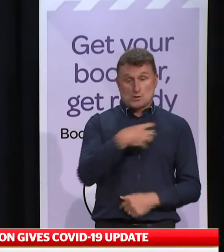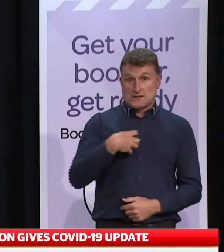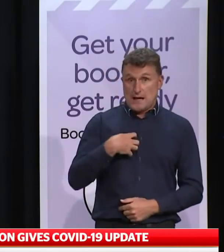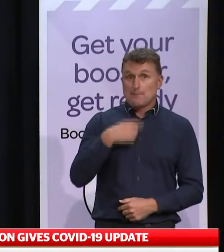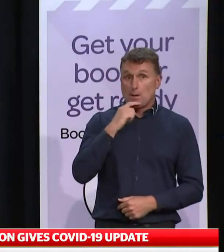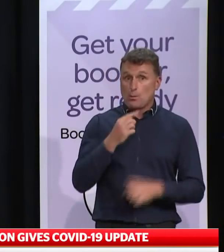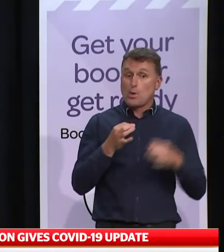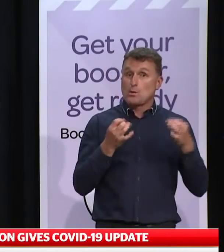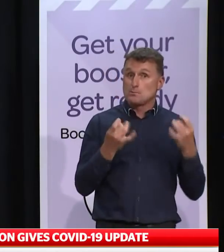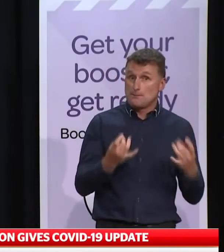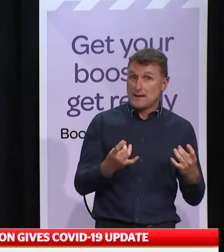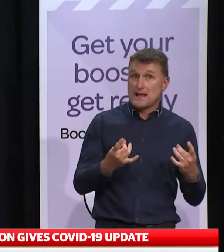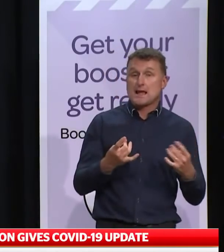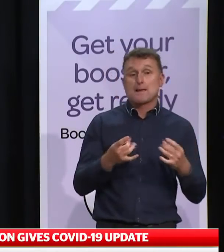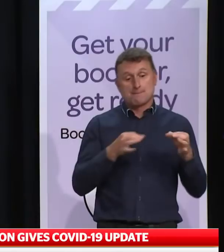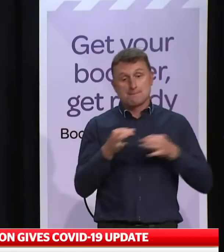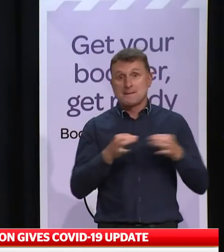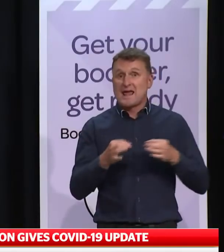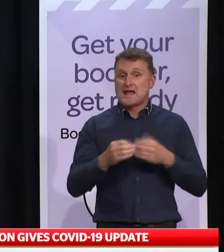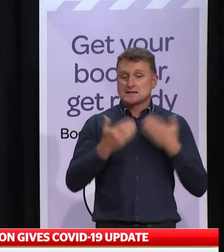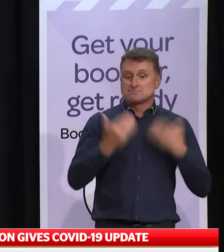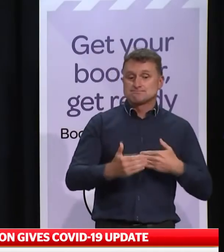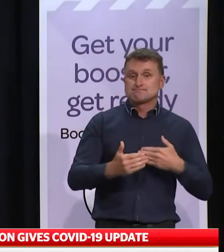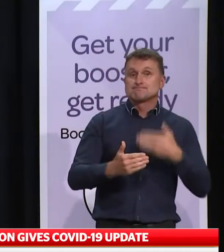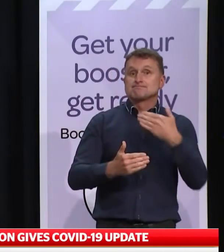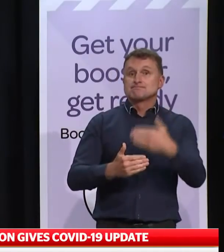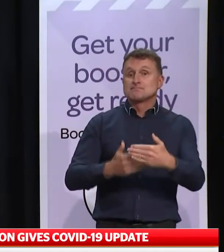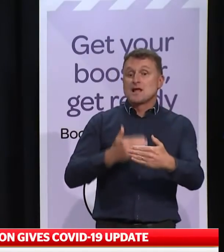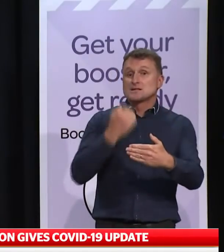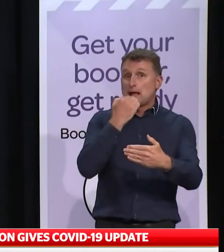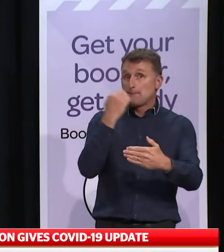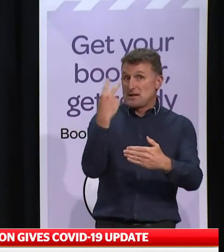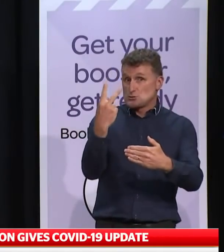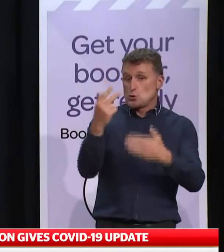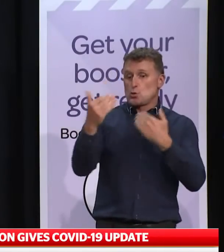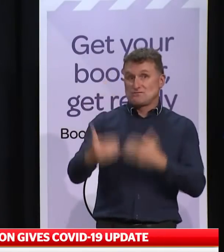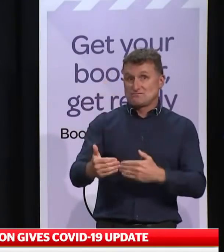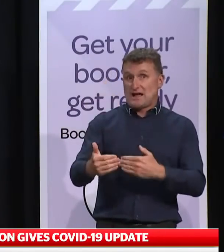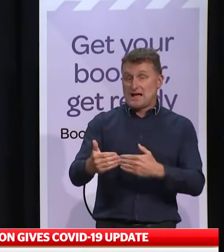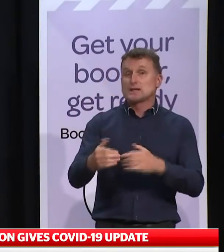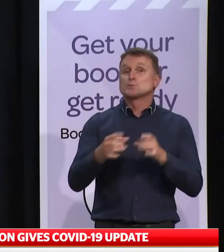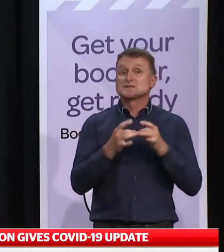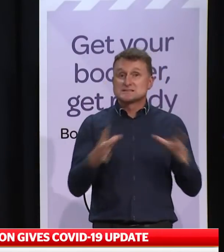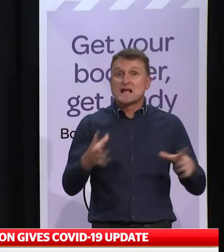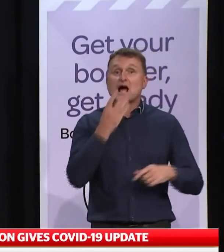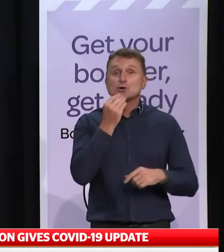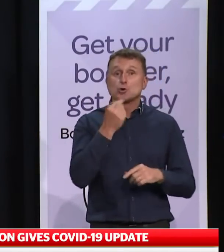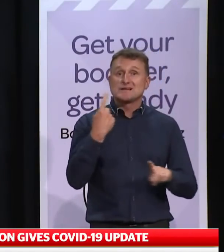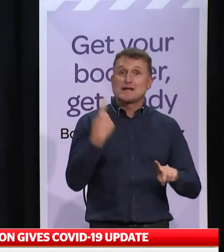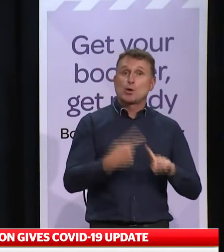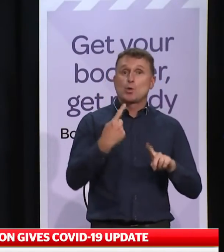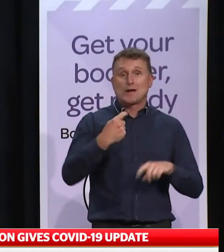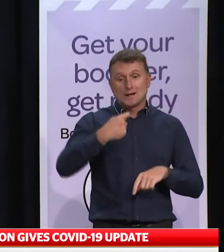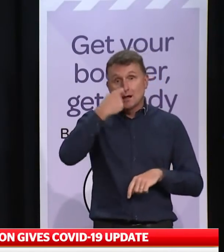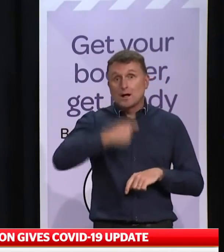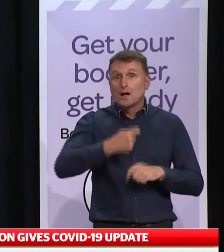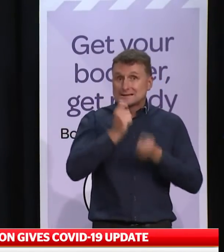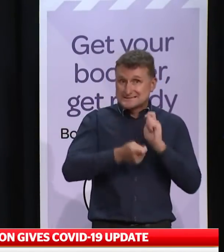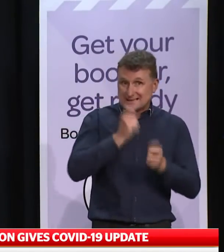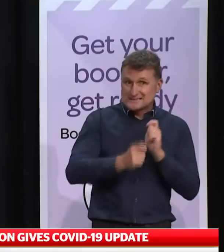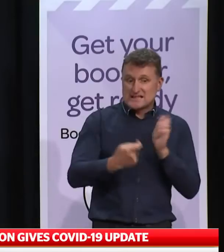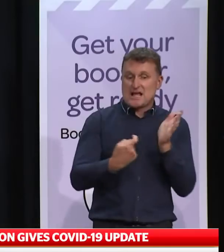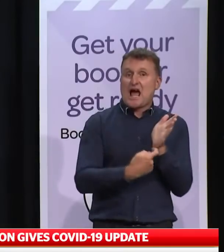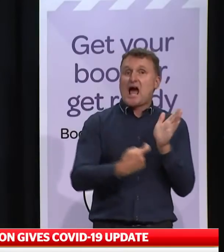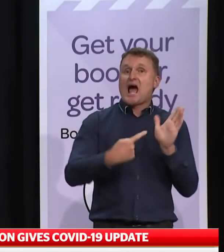phase 2 of our Omicron plan, as we announced last week, where we start integrating rapid antigen tests into testing to ensure